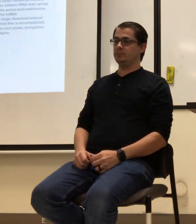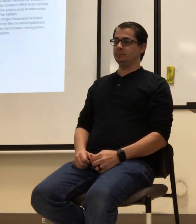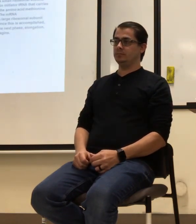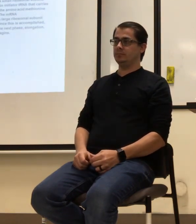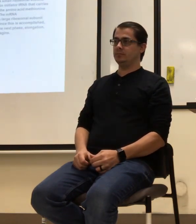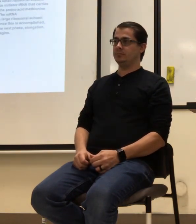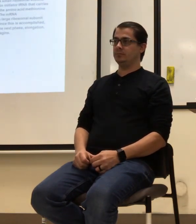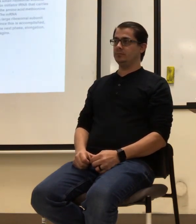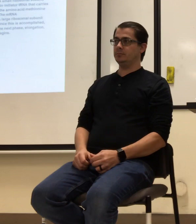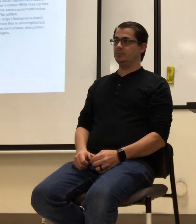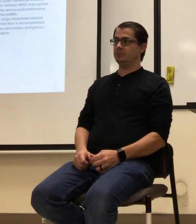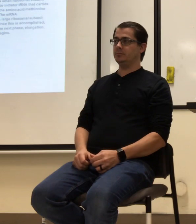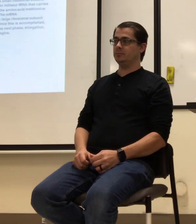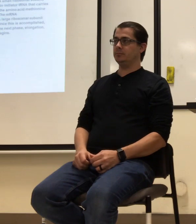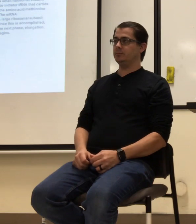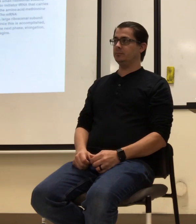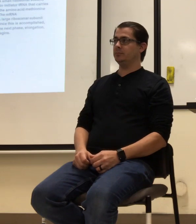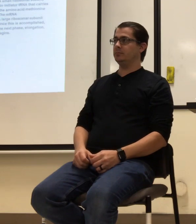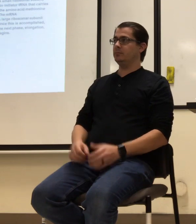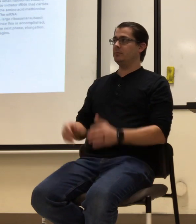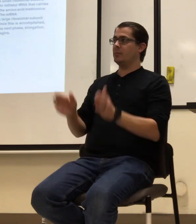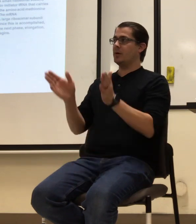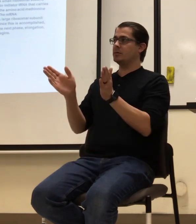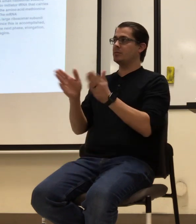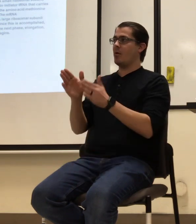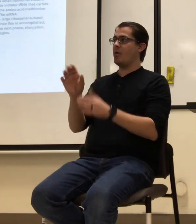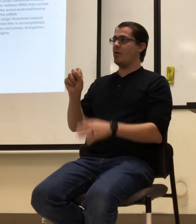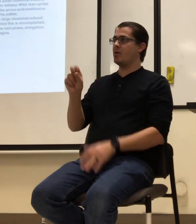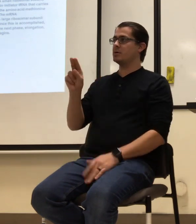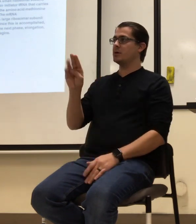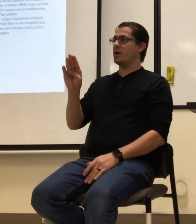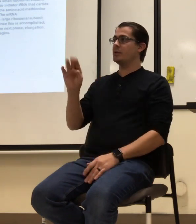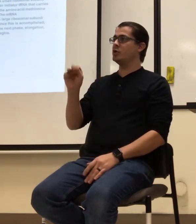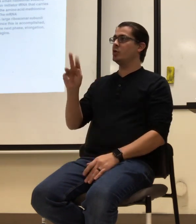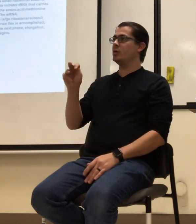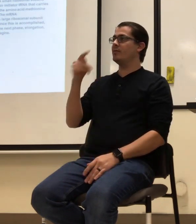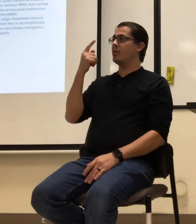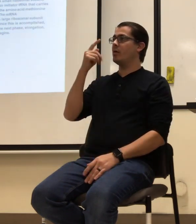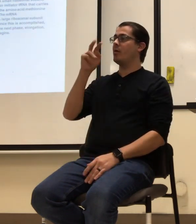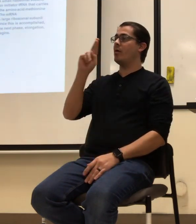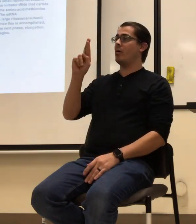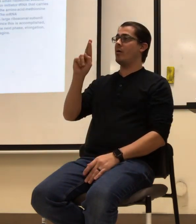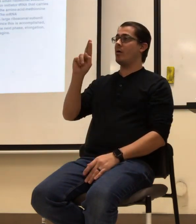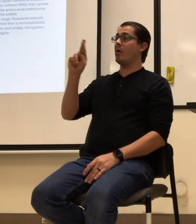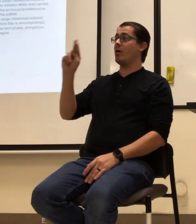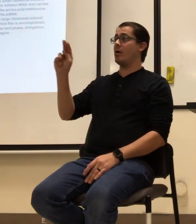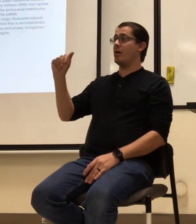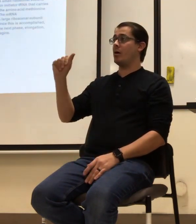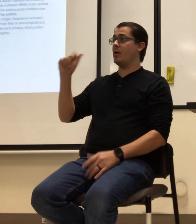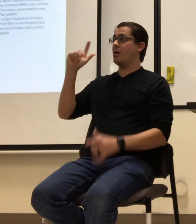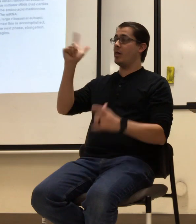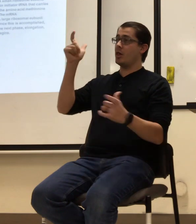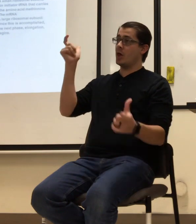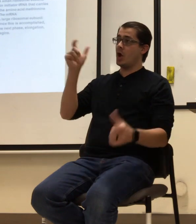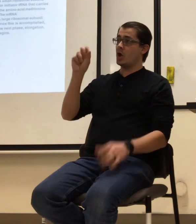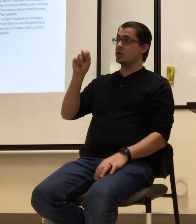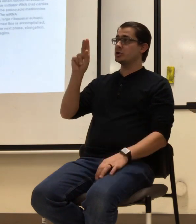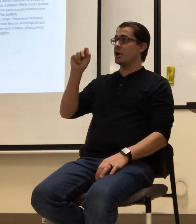The small subunit of the RNA, of the rRNA, the large subunit of the